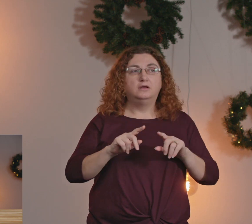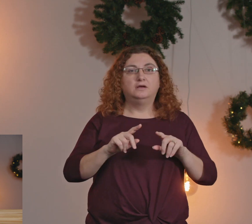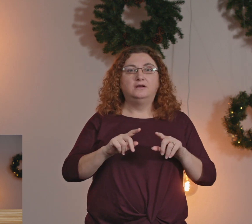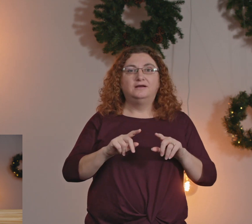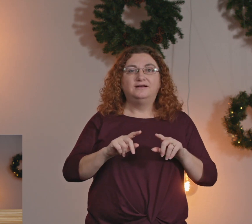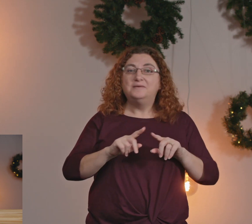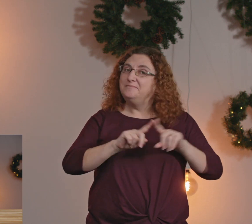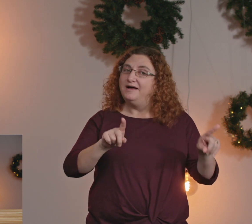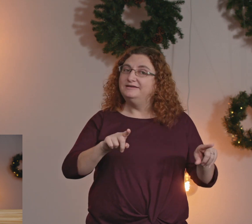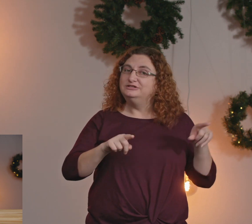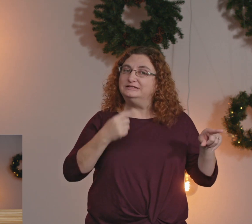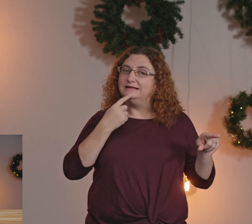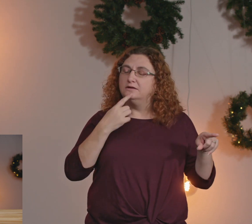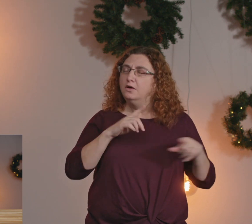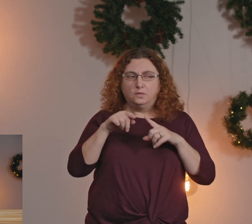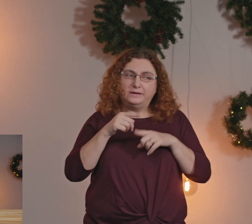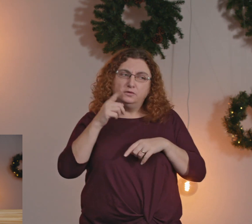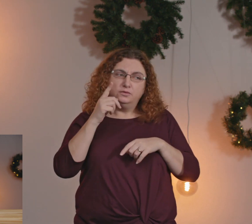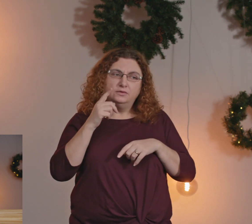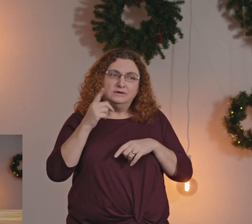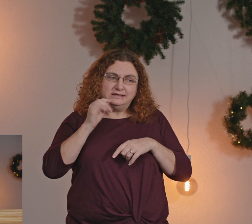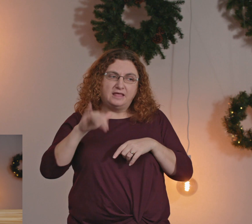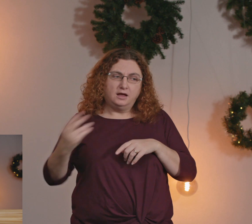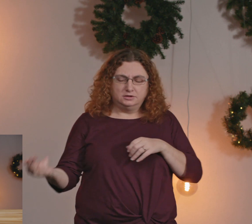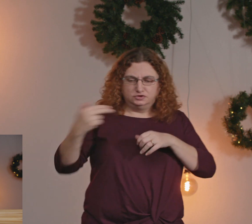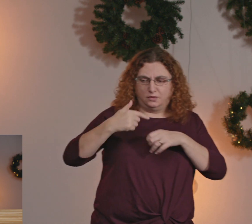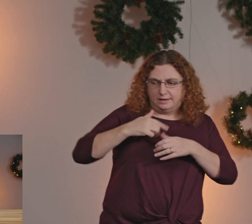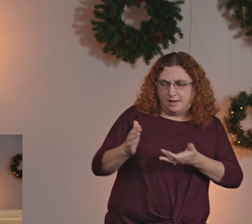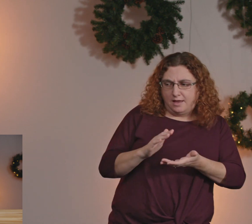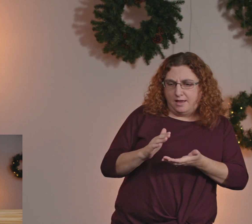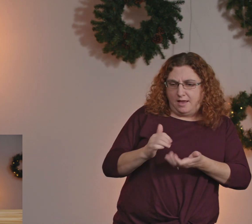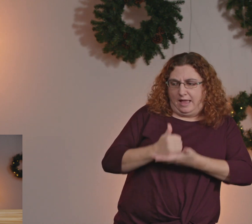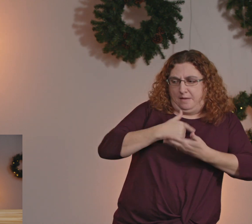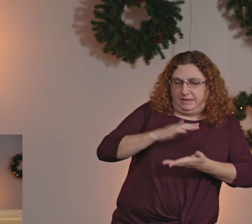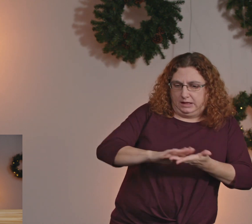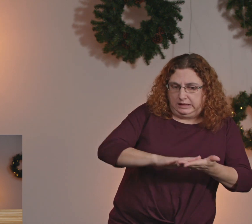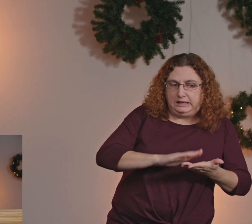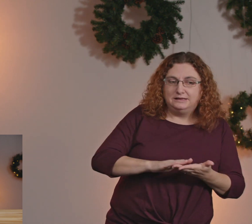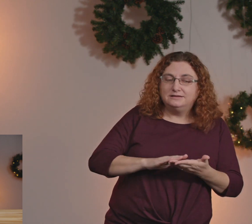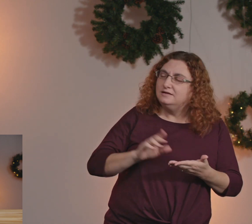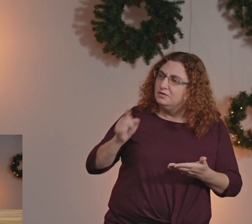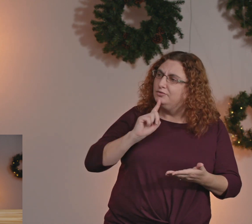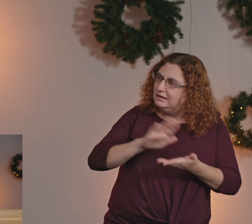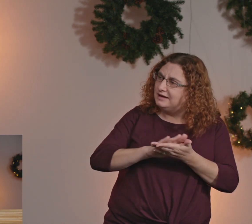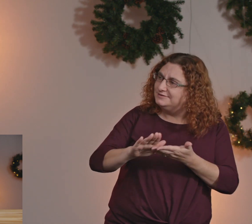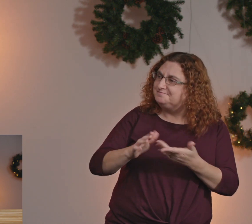when you did that, it made me realize that actually you're not like that. You're actually